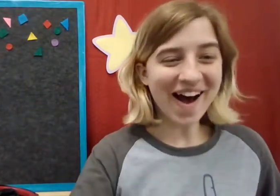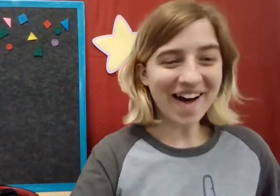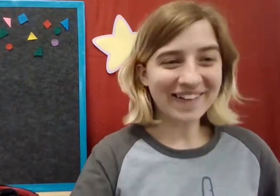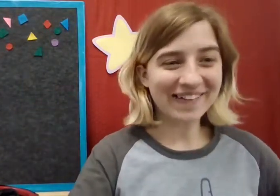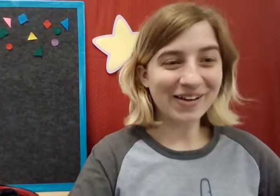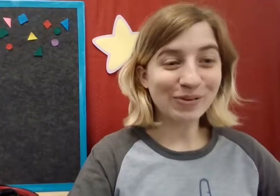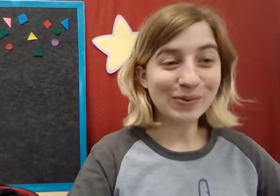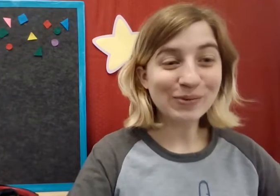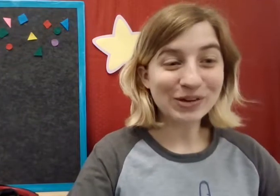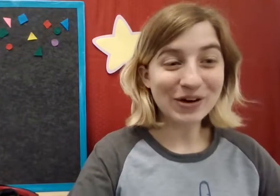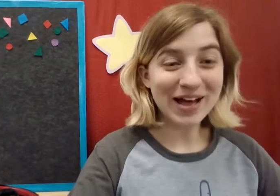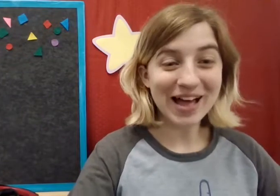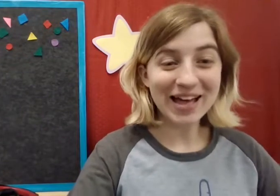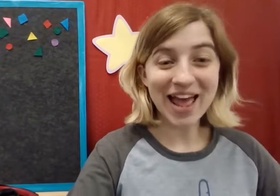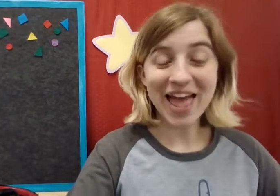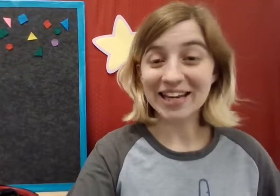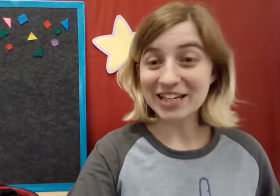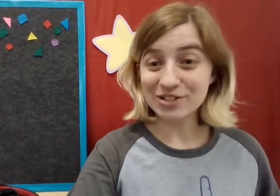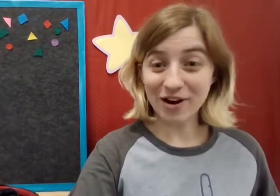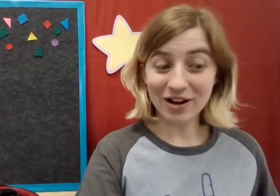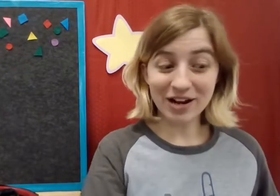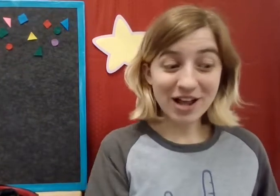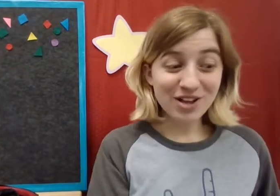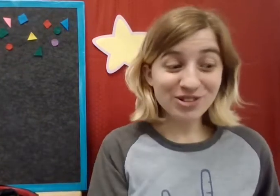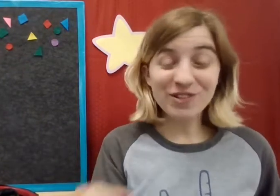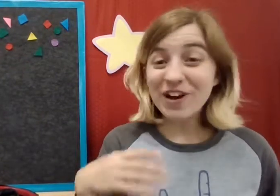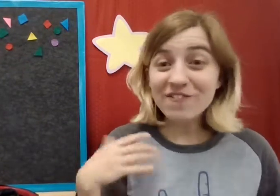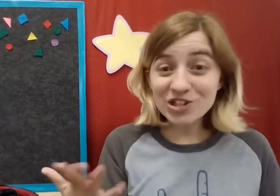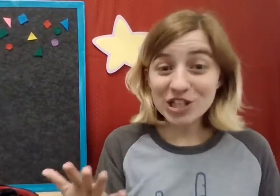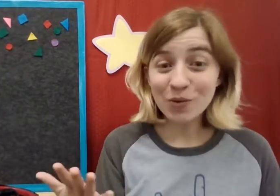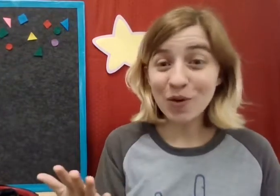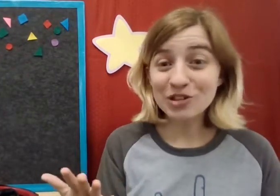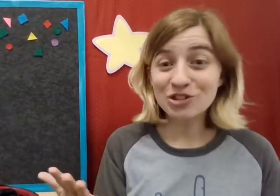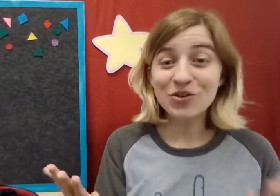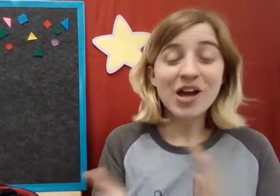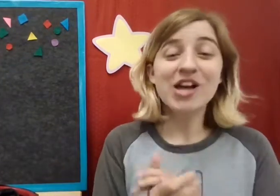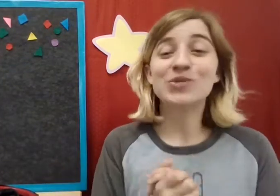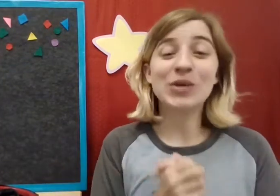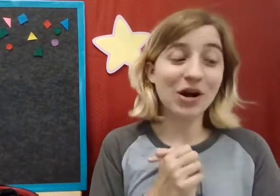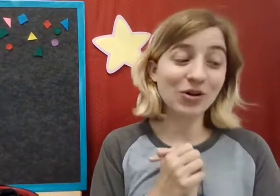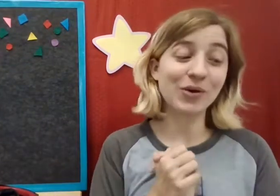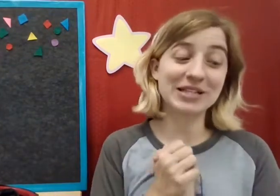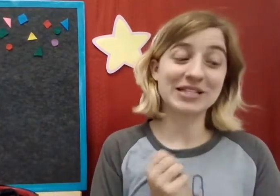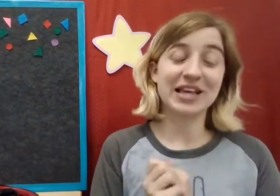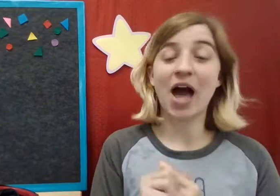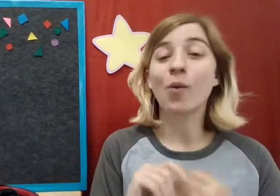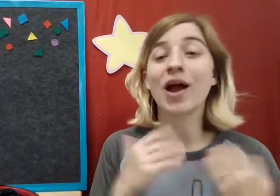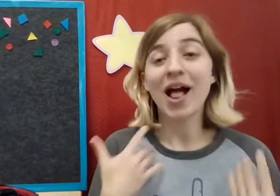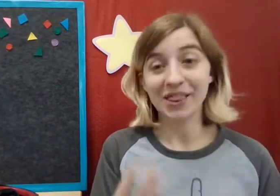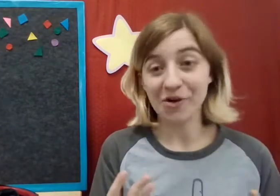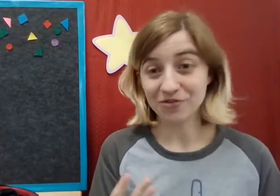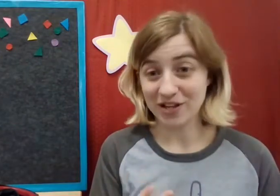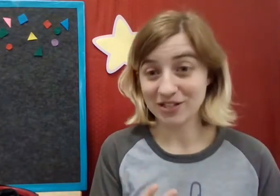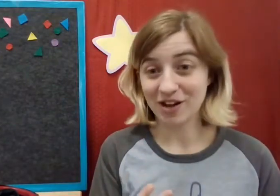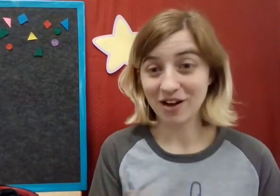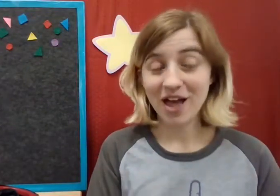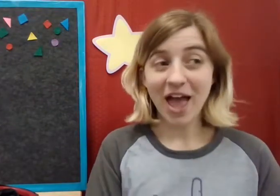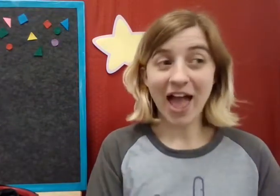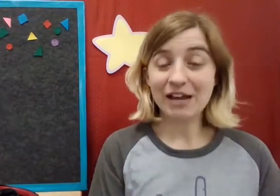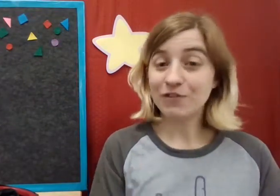All right, well, we will go ahead and get started. So the very first thing we're going to do is we are going to sing our Hello Friend song. And if you've